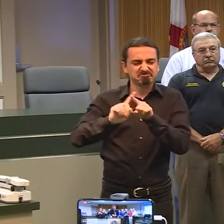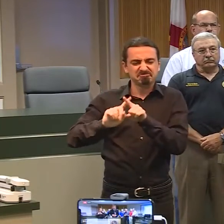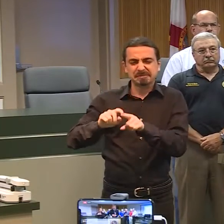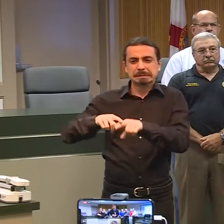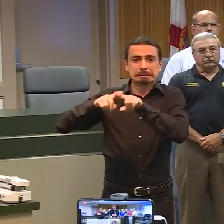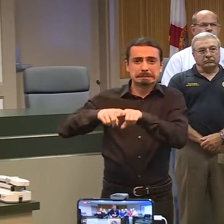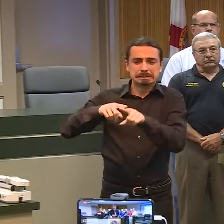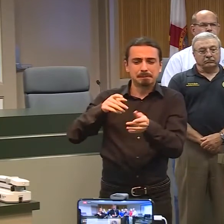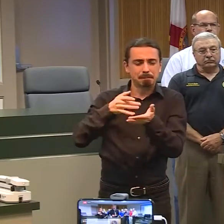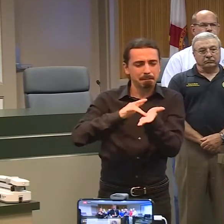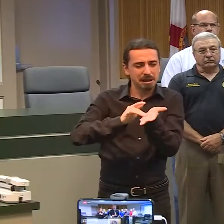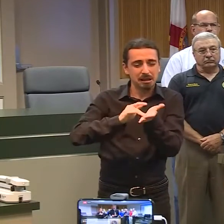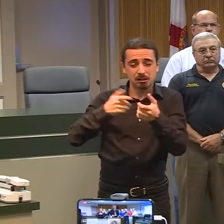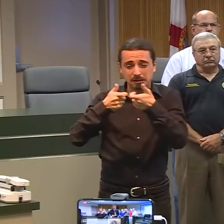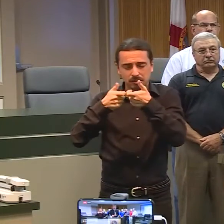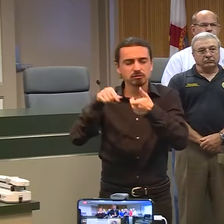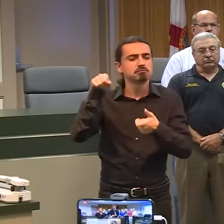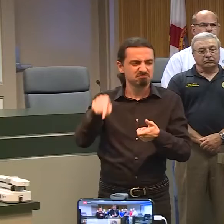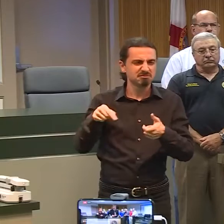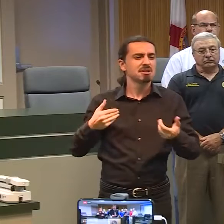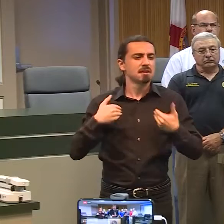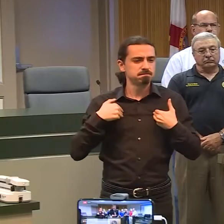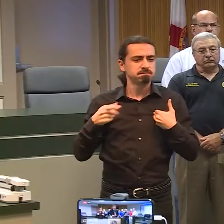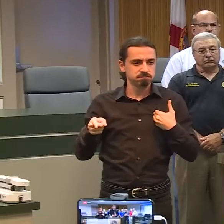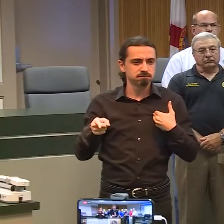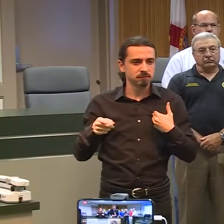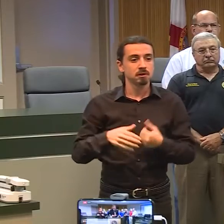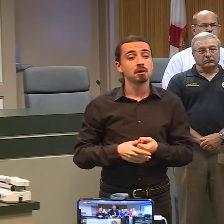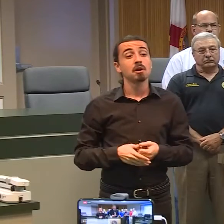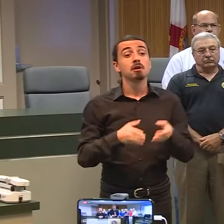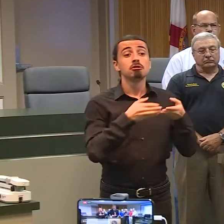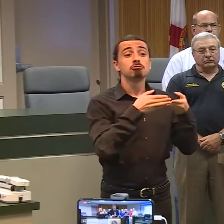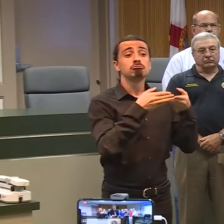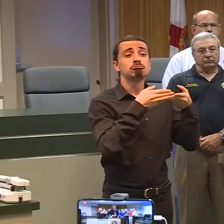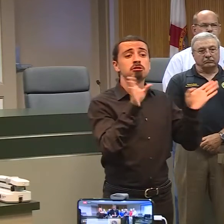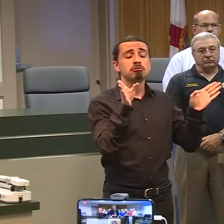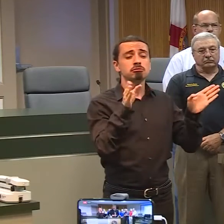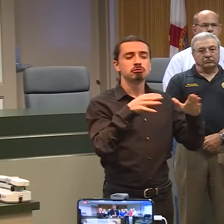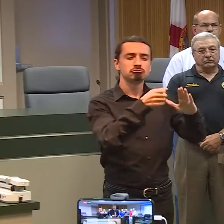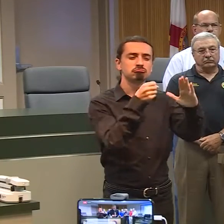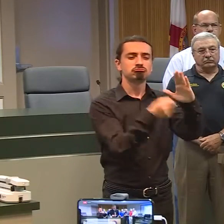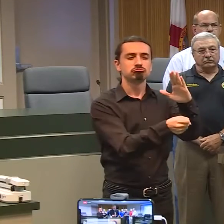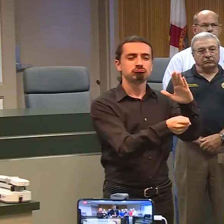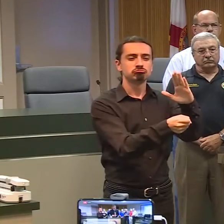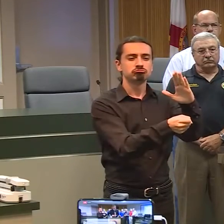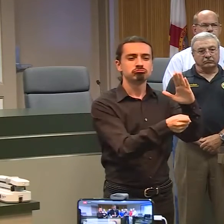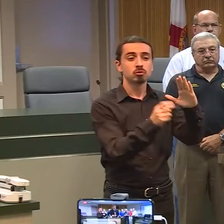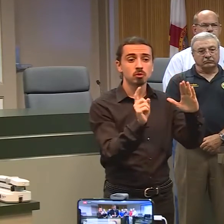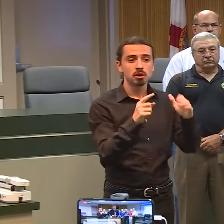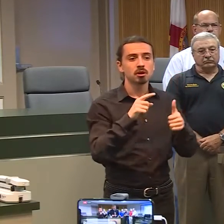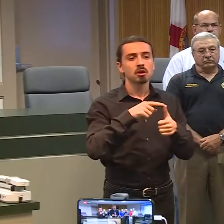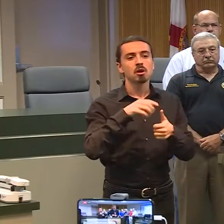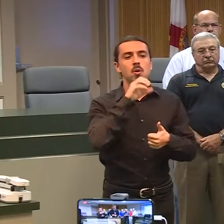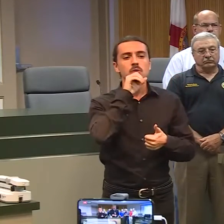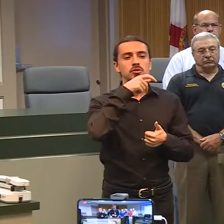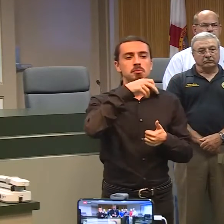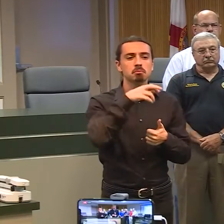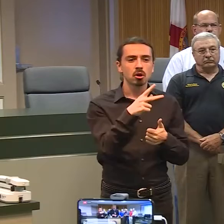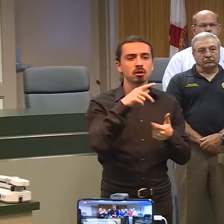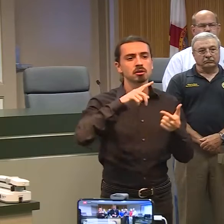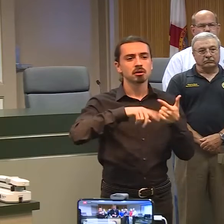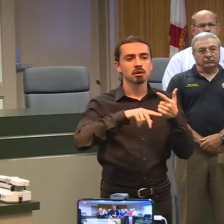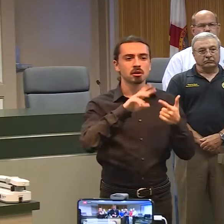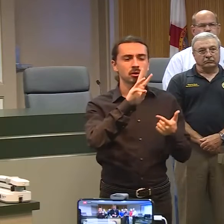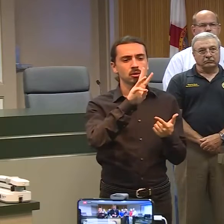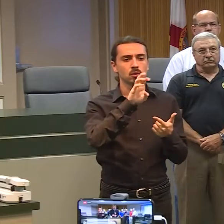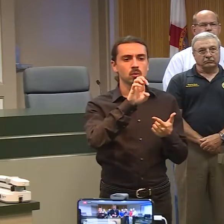Those shelters are Clay High School, Orange Park High School, Wilkinson Elementary School, and Keystone Heights